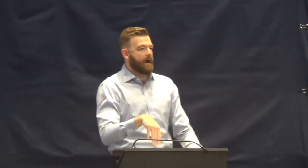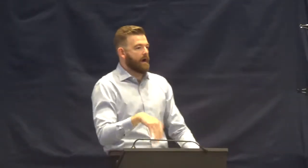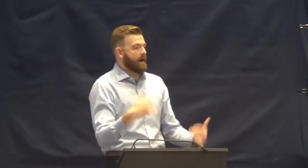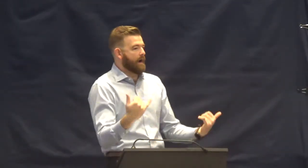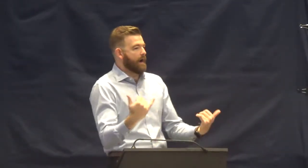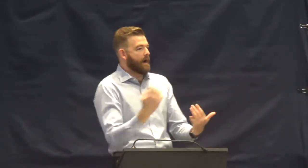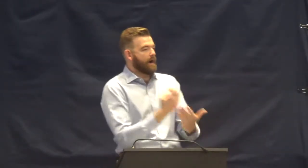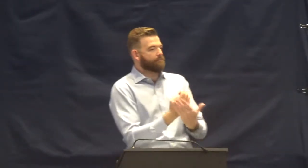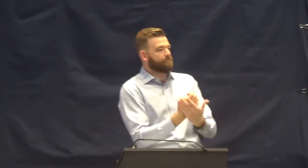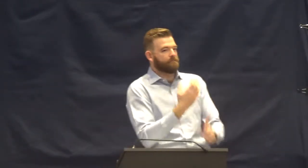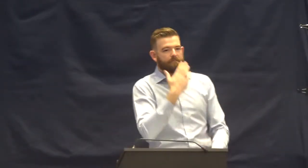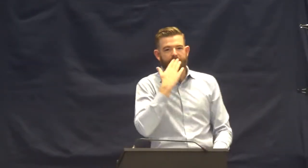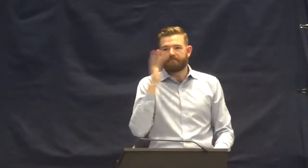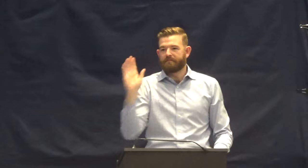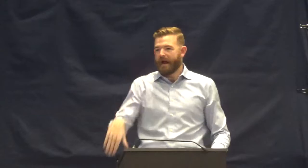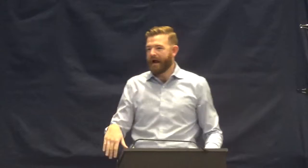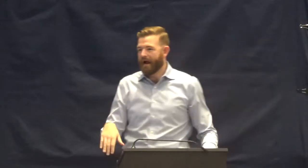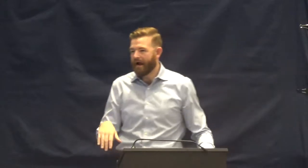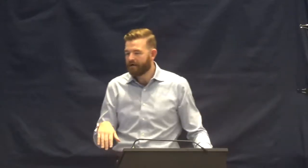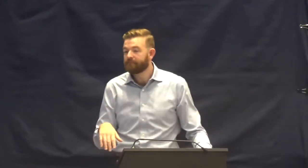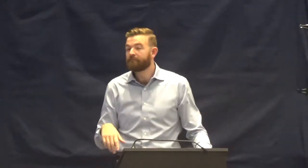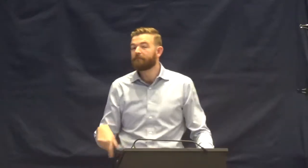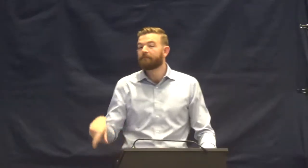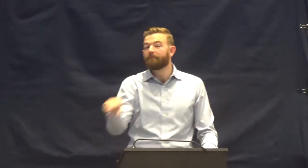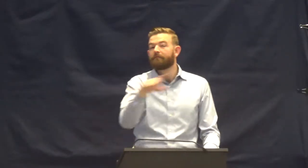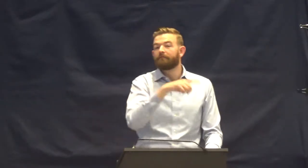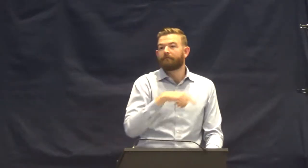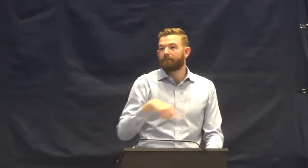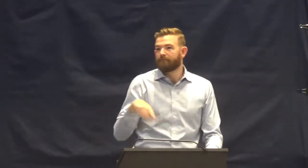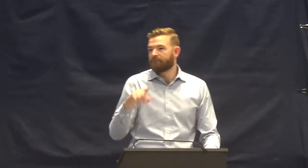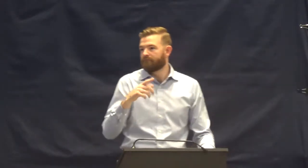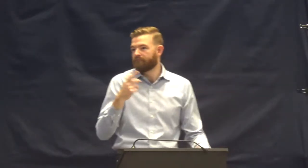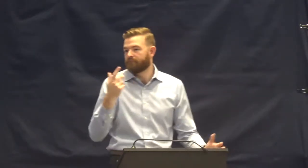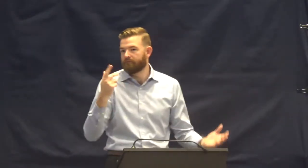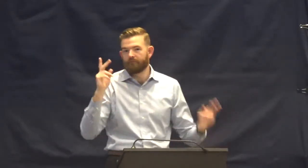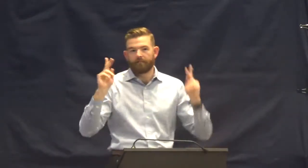you always see a lot of information about the economy being bad.